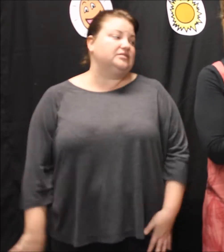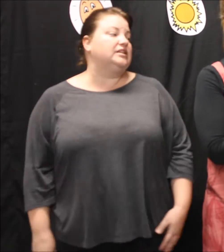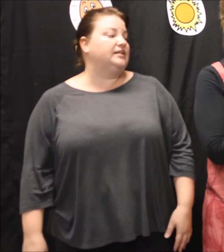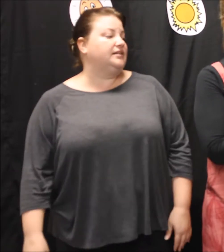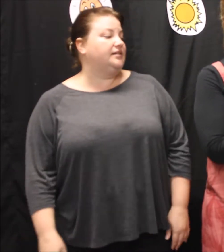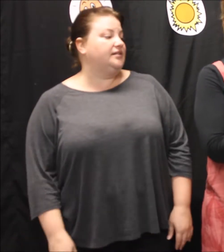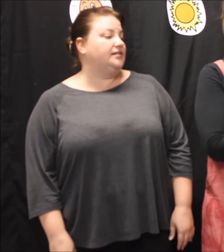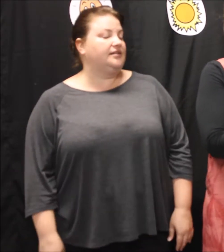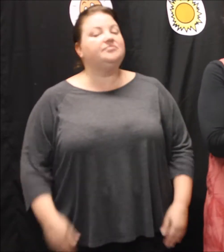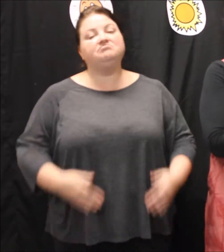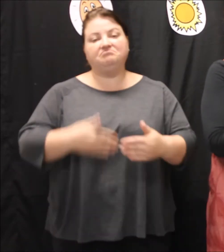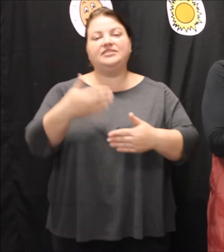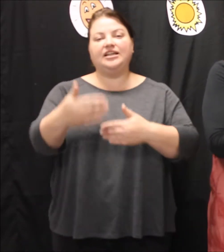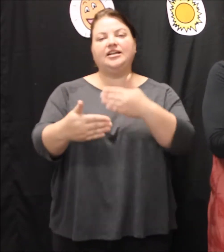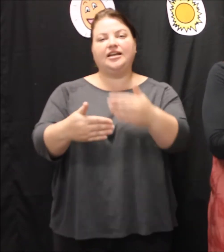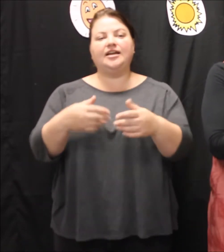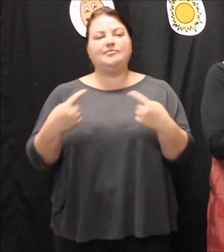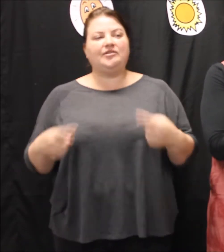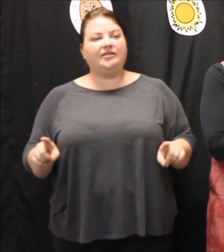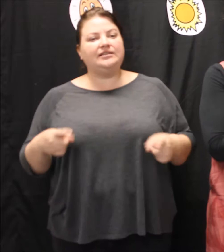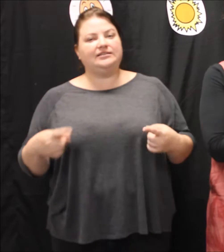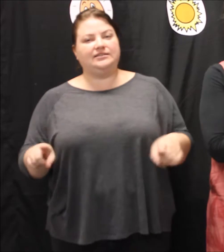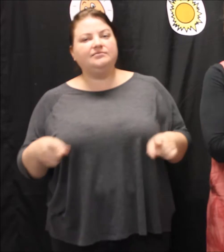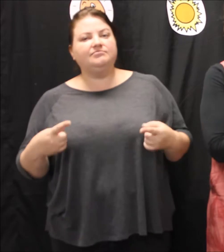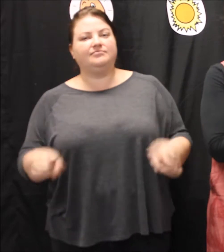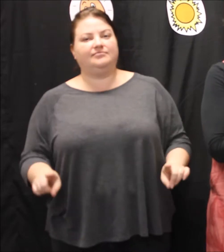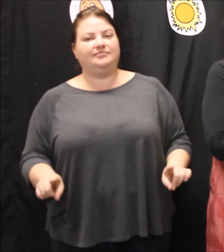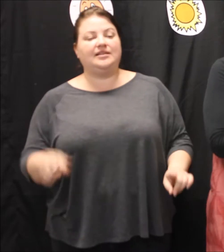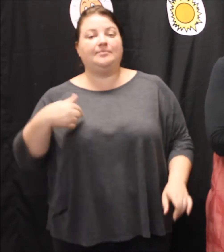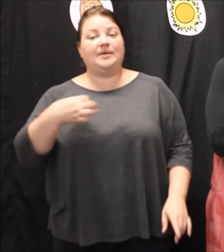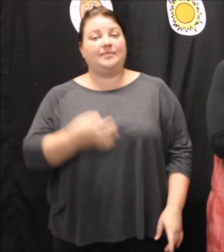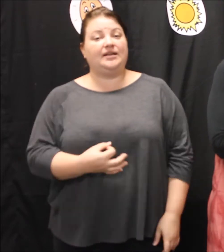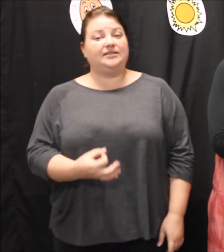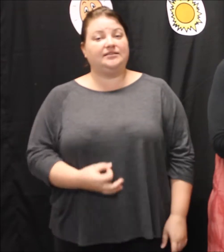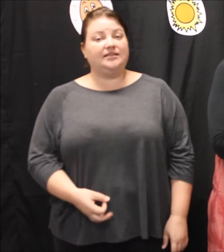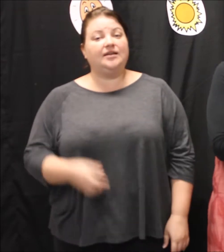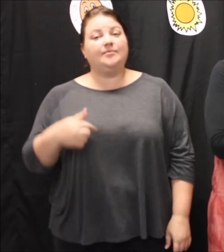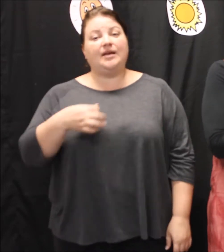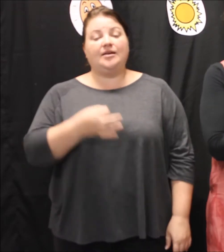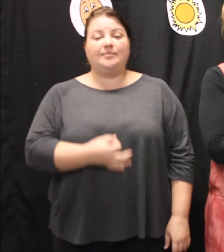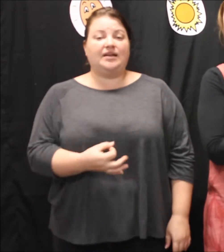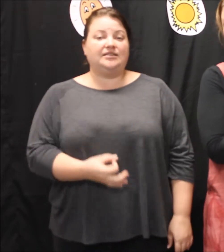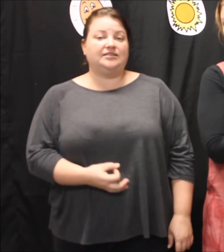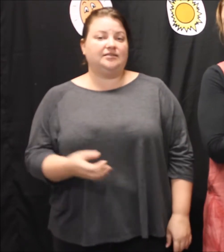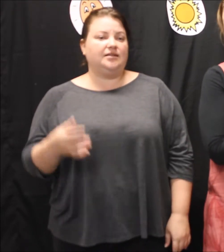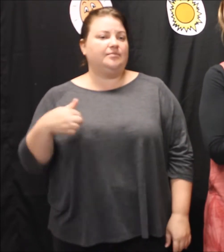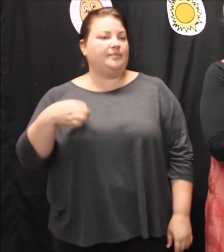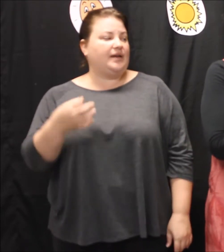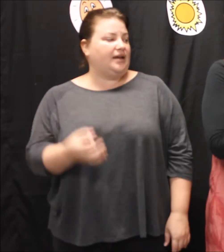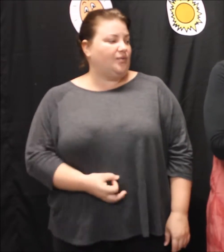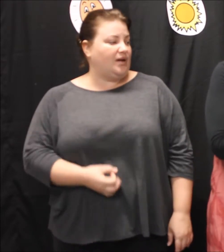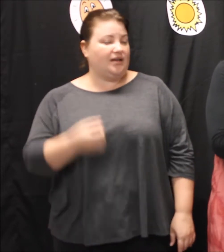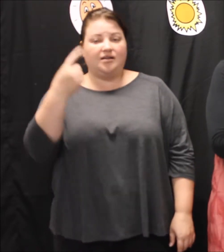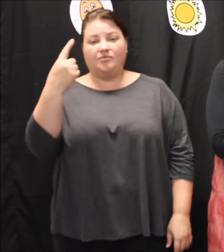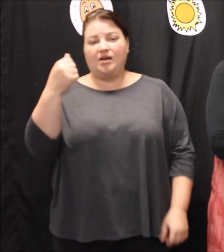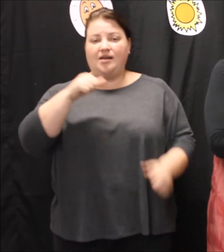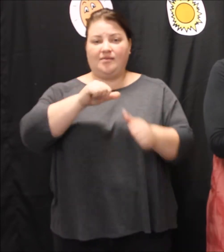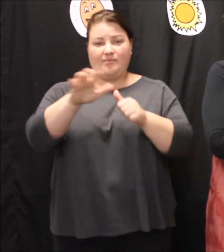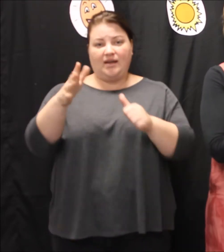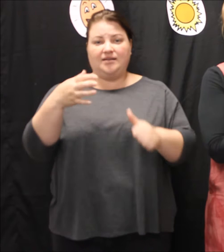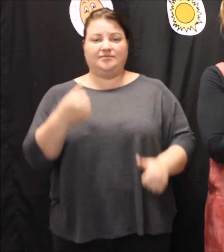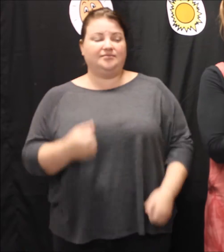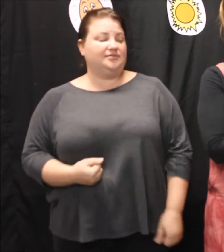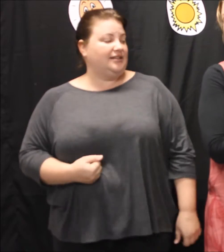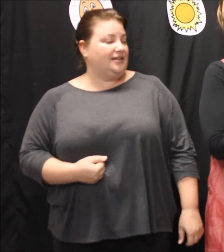go. He kept on singing his song. My button, my 1